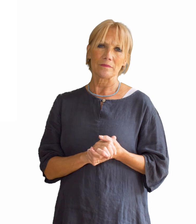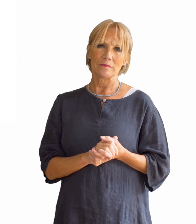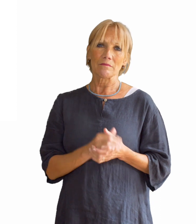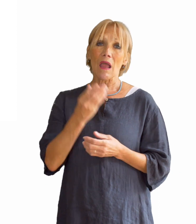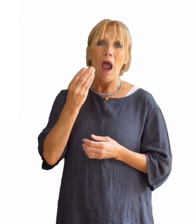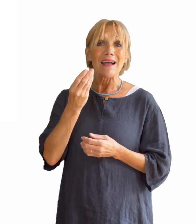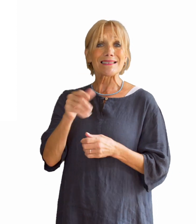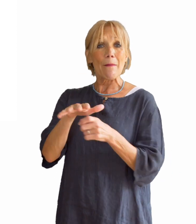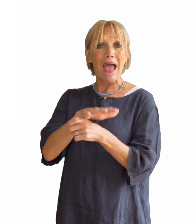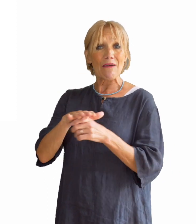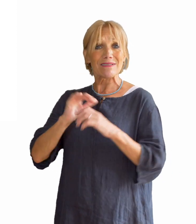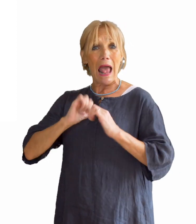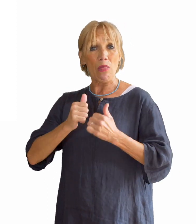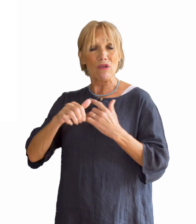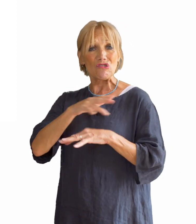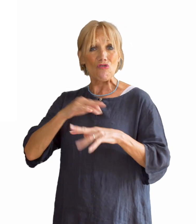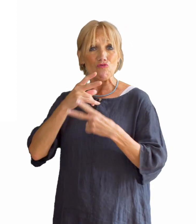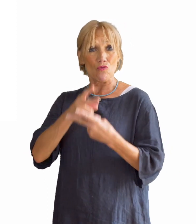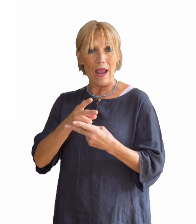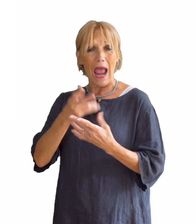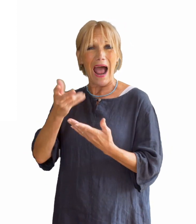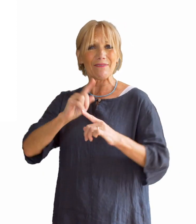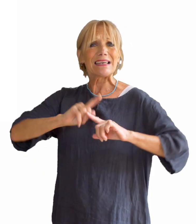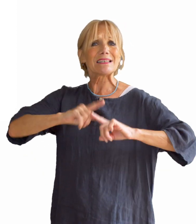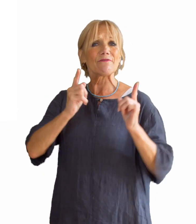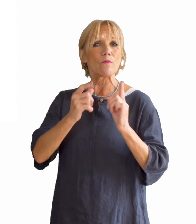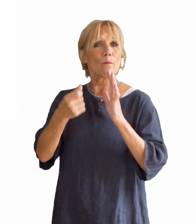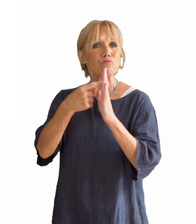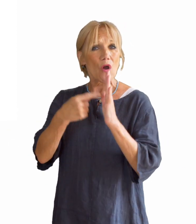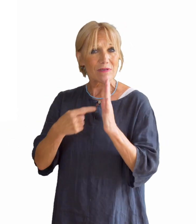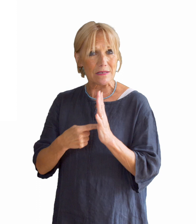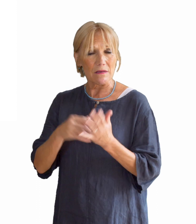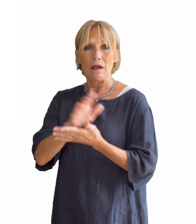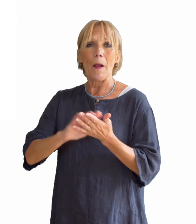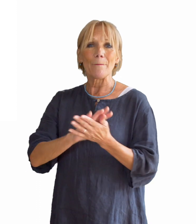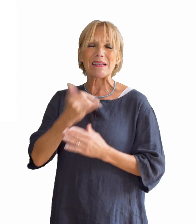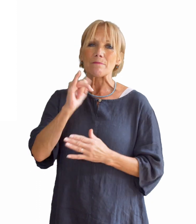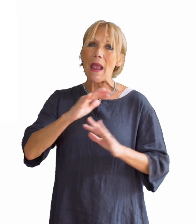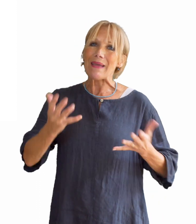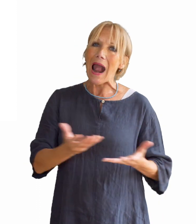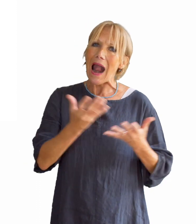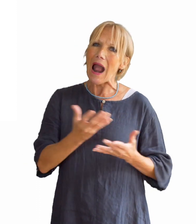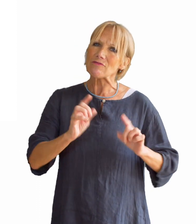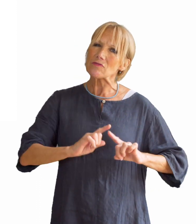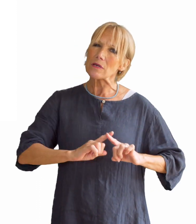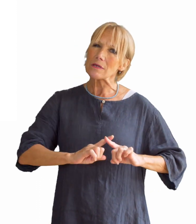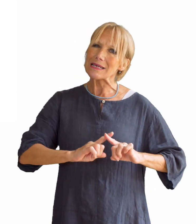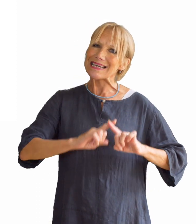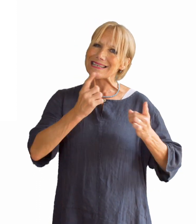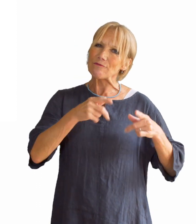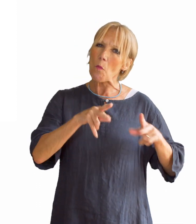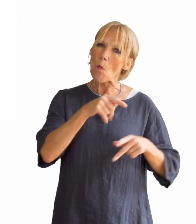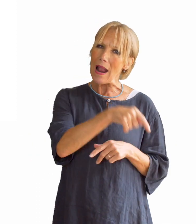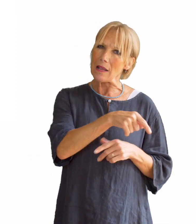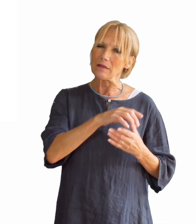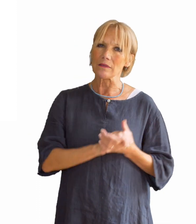and social care system around meeting centres have different priorities and therefore might encourage something different to what meeting centres are designed